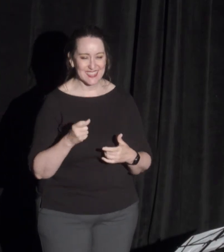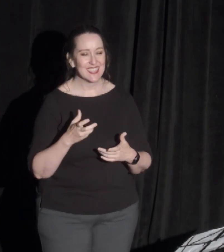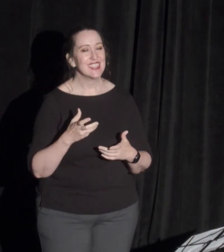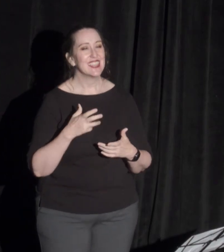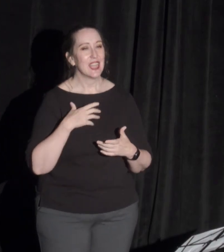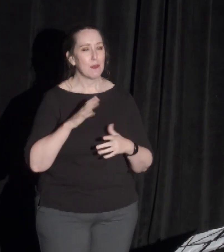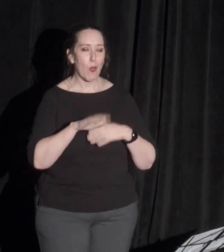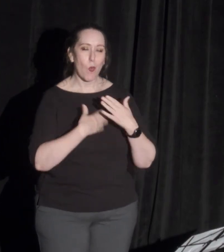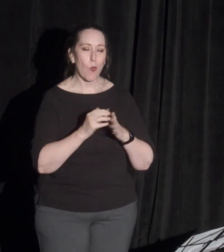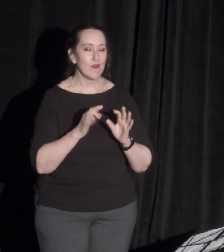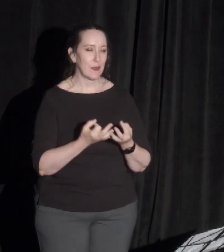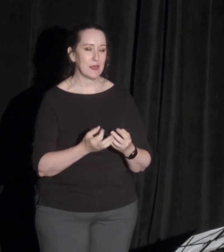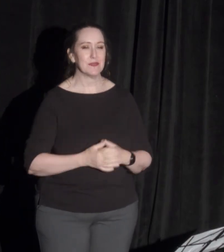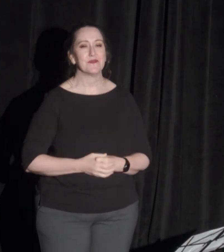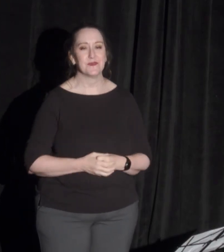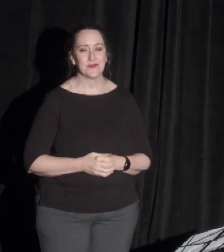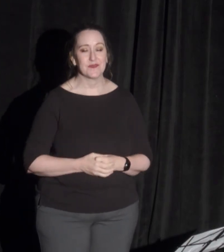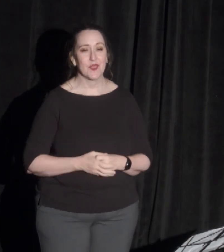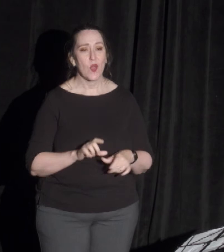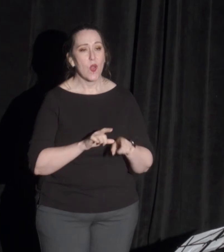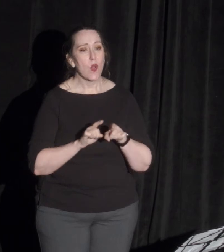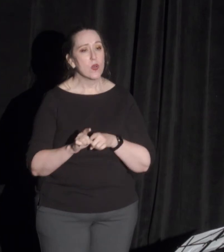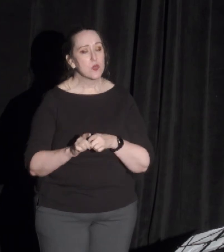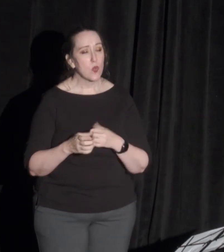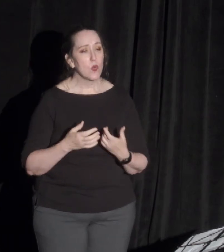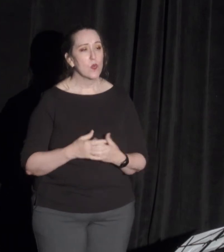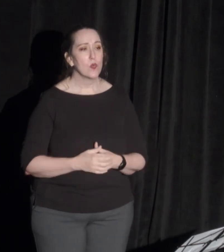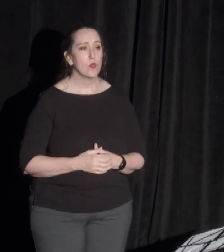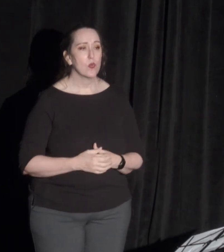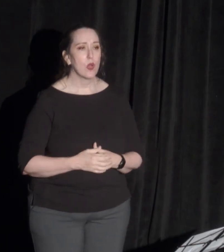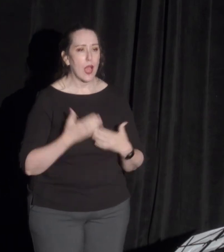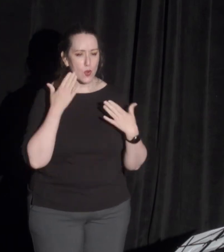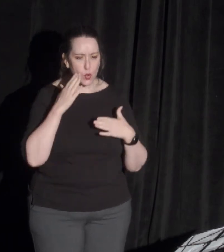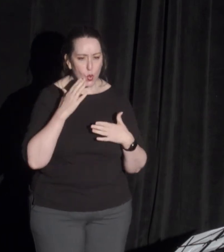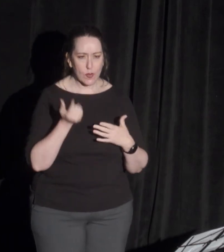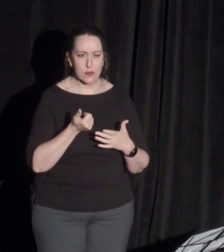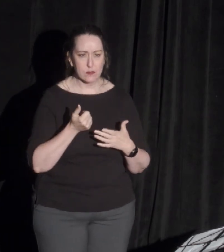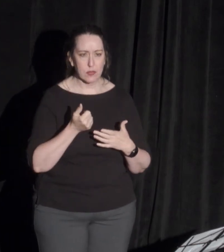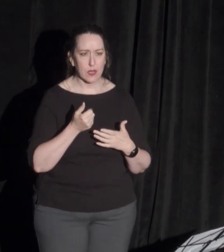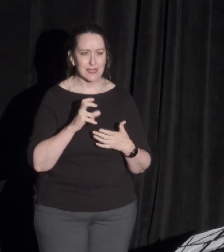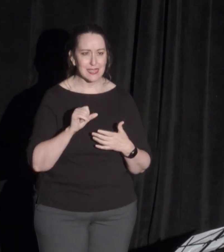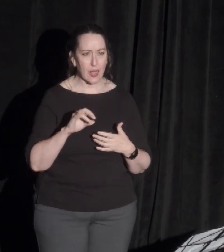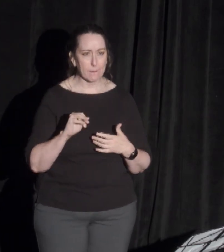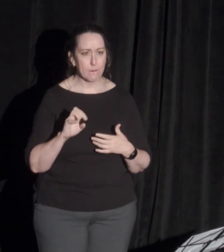family. But also, I don't know anything about slime mold, but